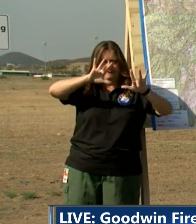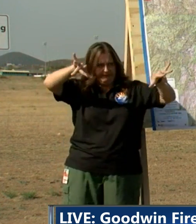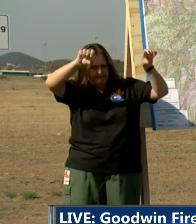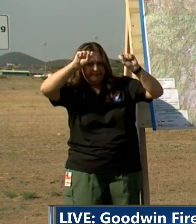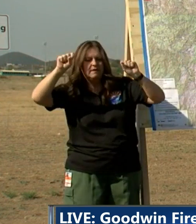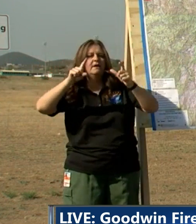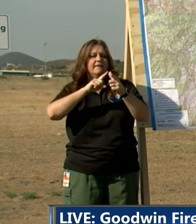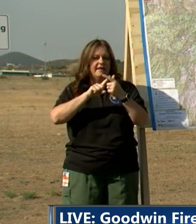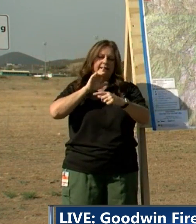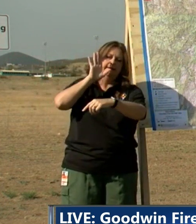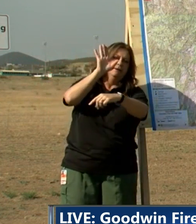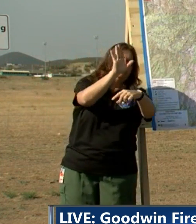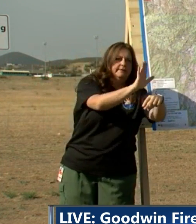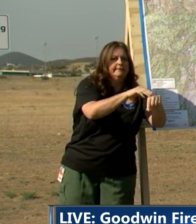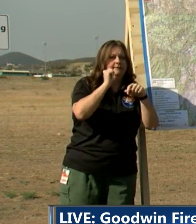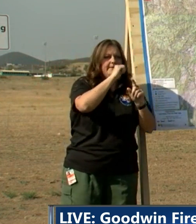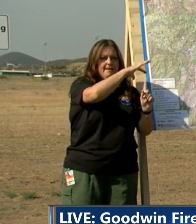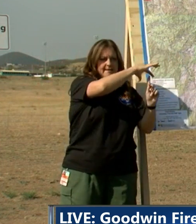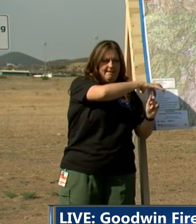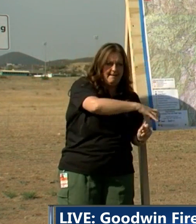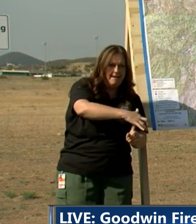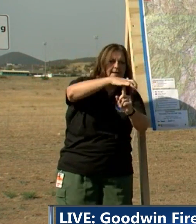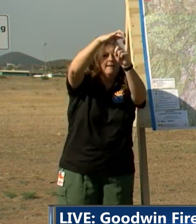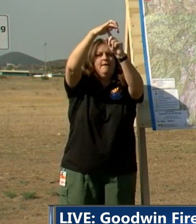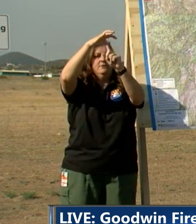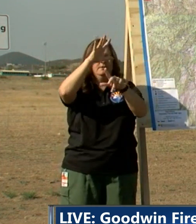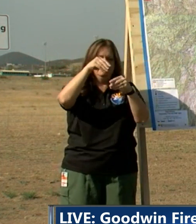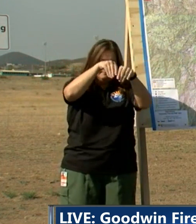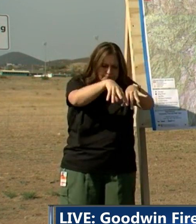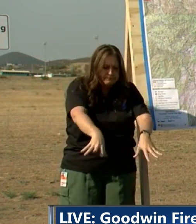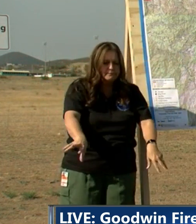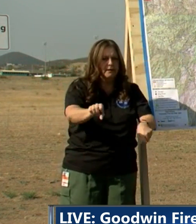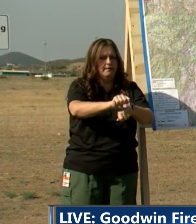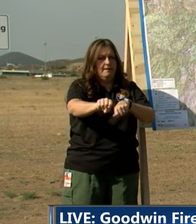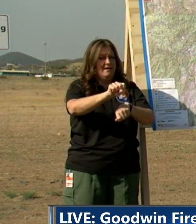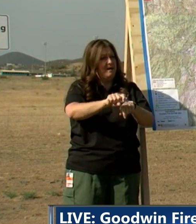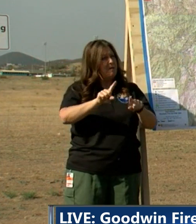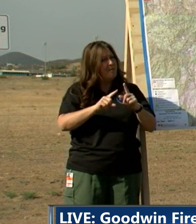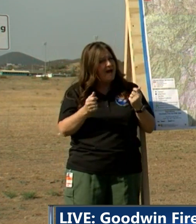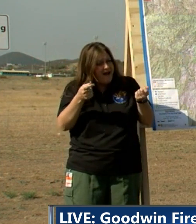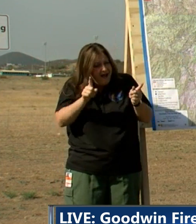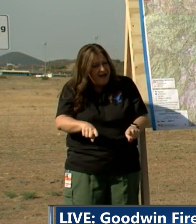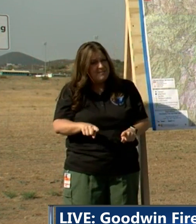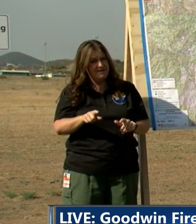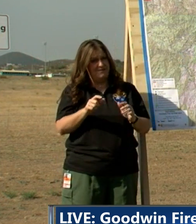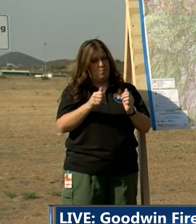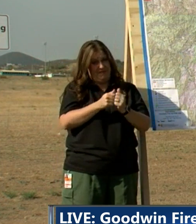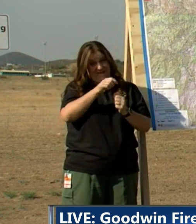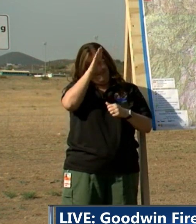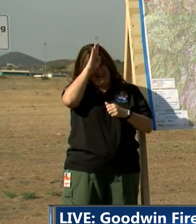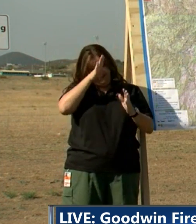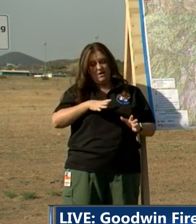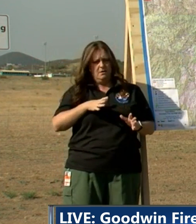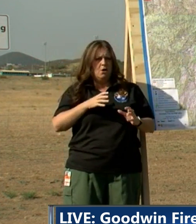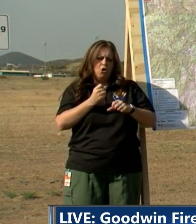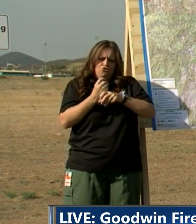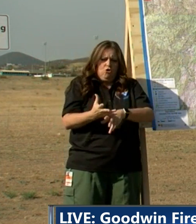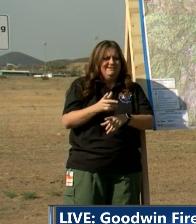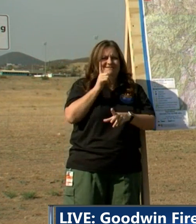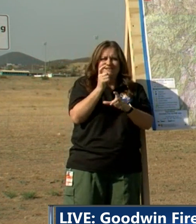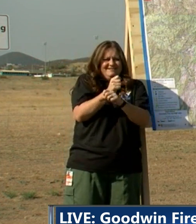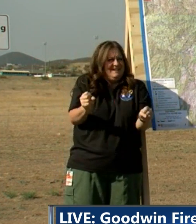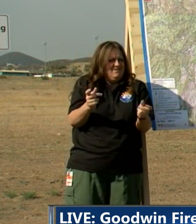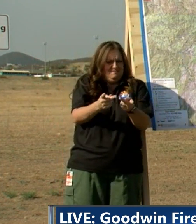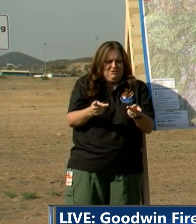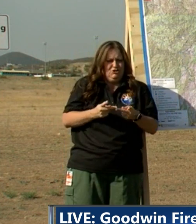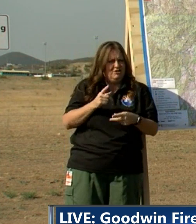pull the helicopters back up and continue that work. But what that did for our firefighters is it puts them in an unsafe position where they may have to go